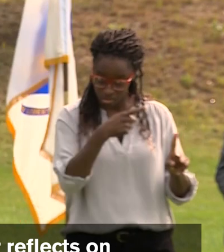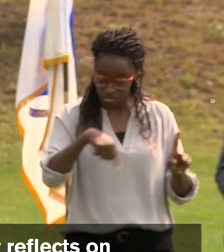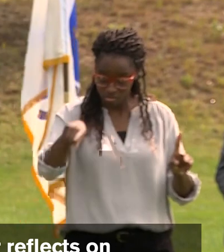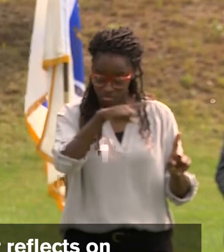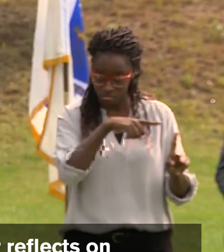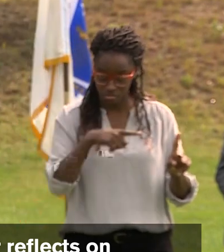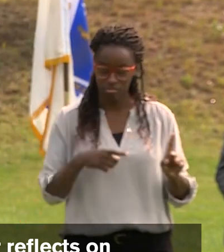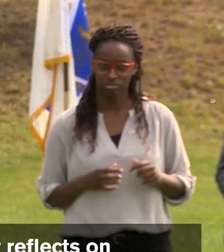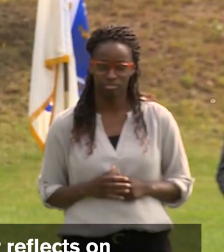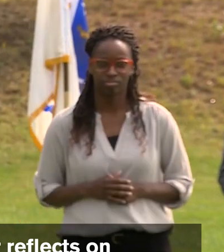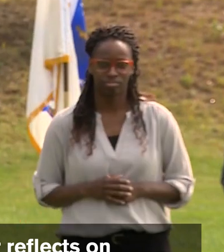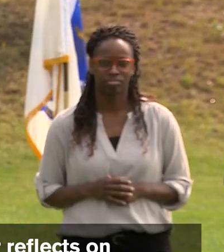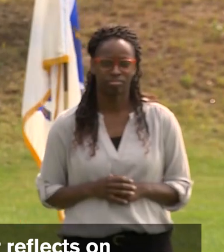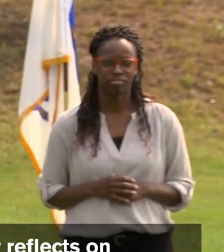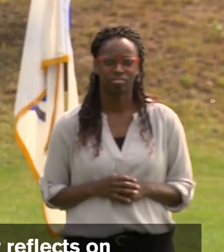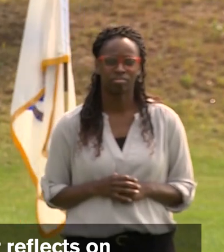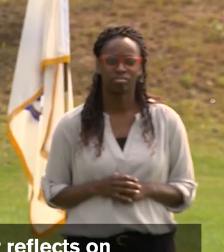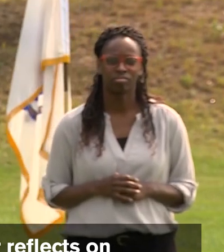and the guy was alive.